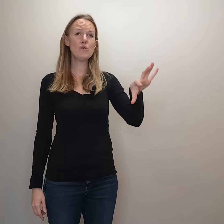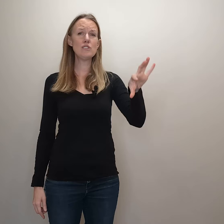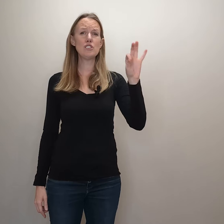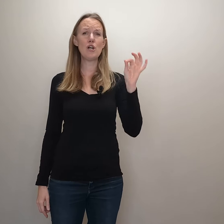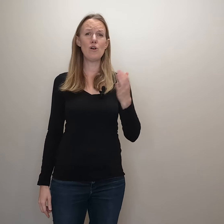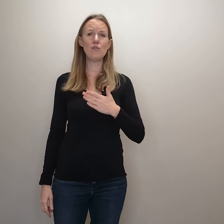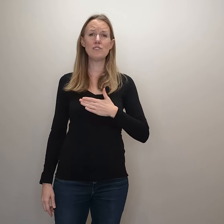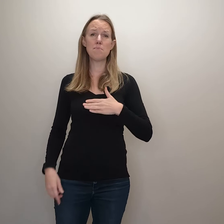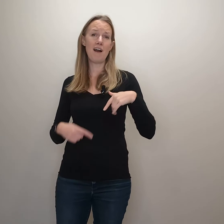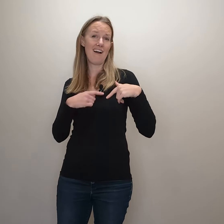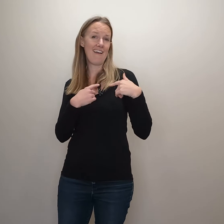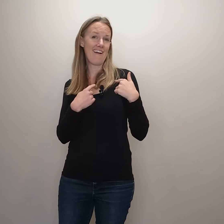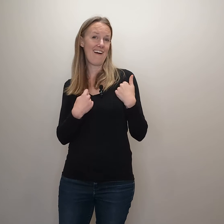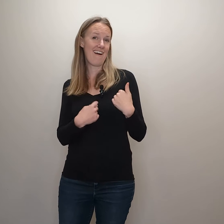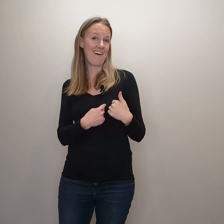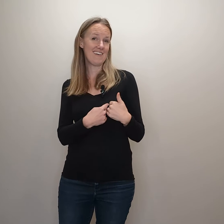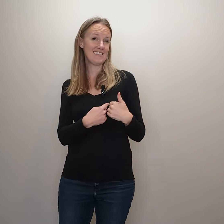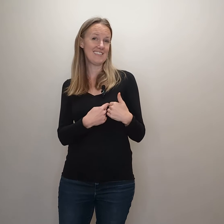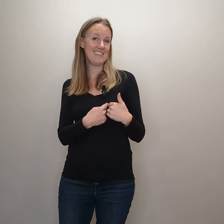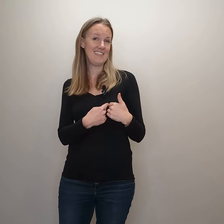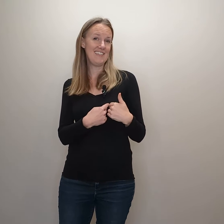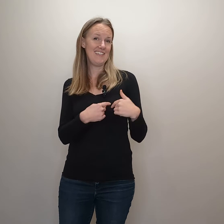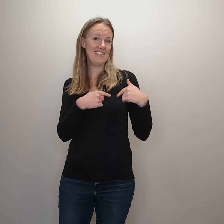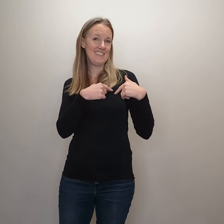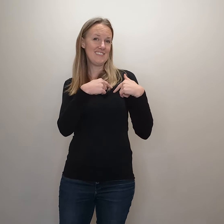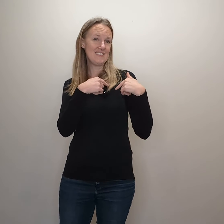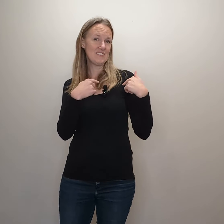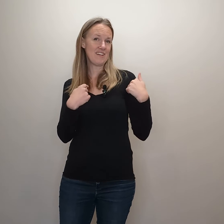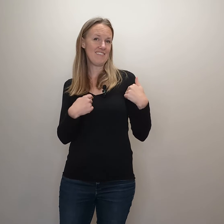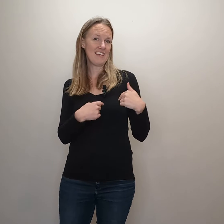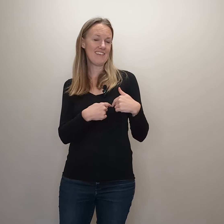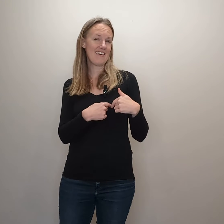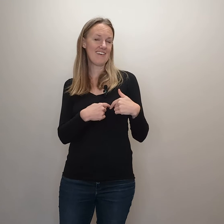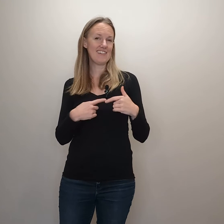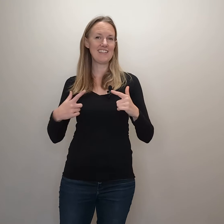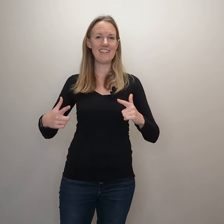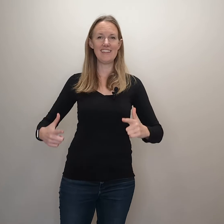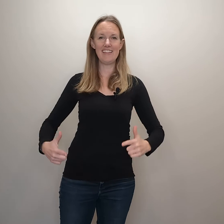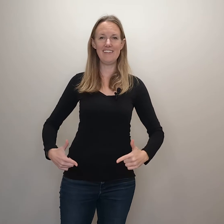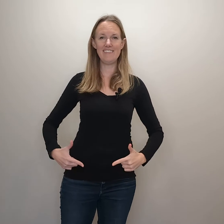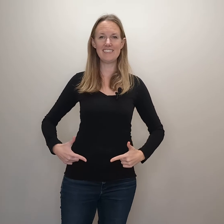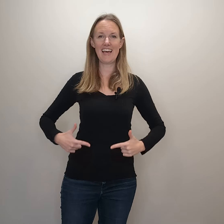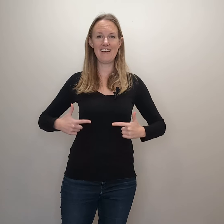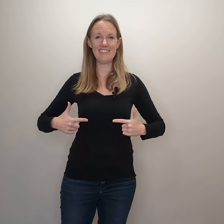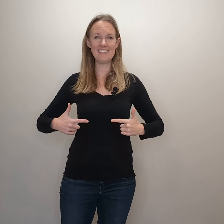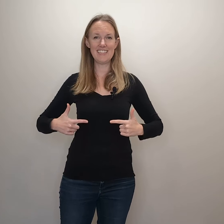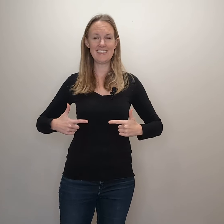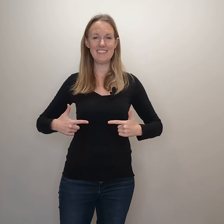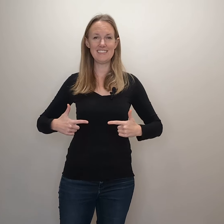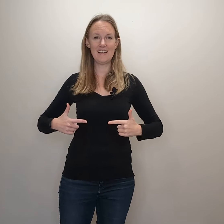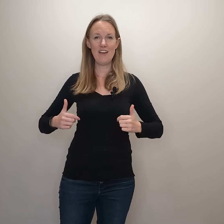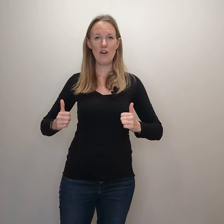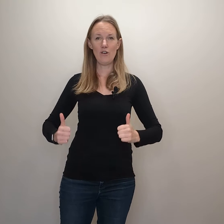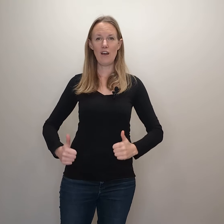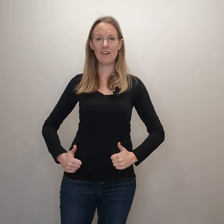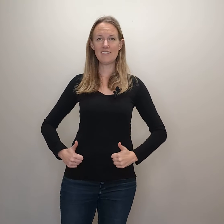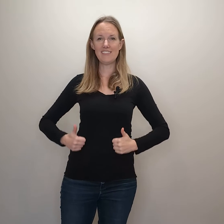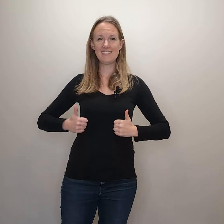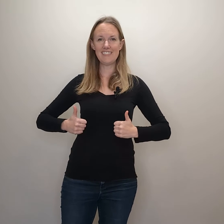you chose my heart. So an outline of the heart, and then live is L's like this. Well, often you'll see